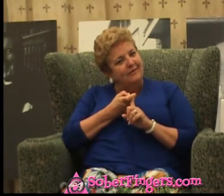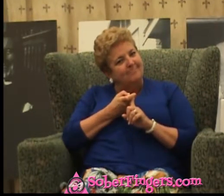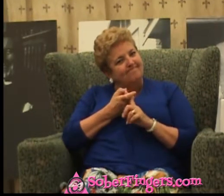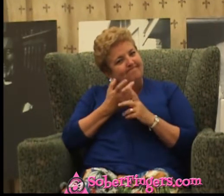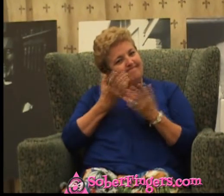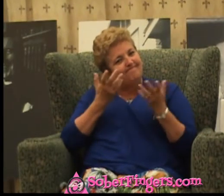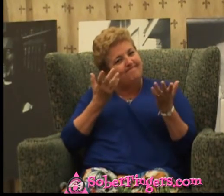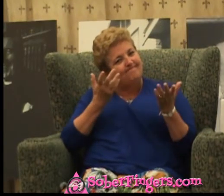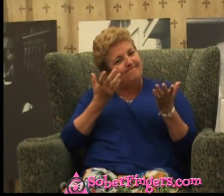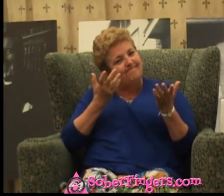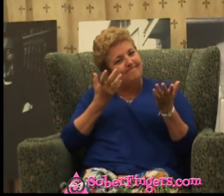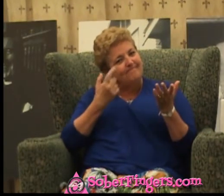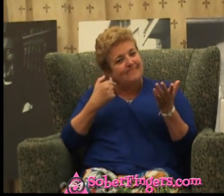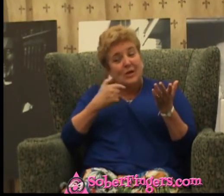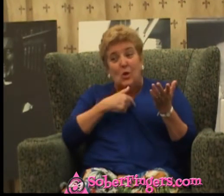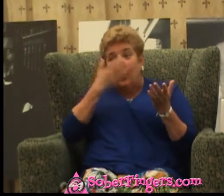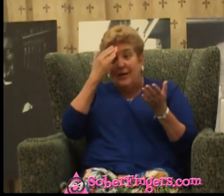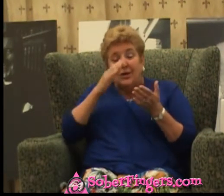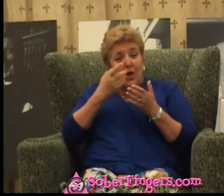We didn't know what friends were back when we were drinking.